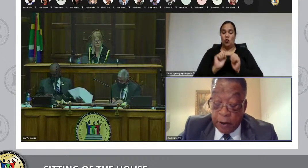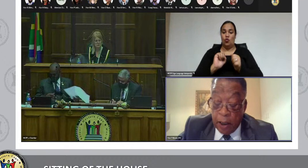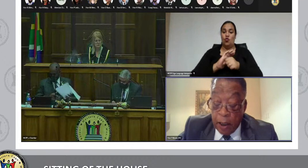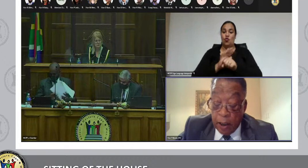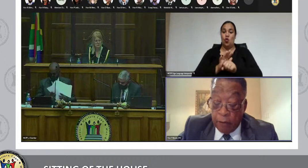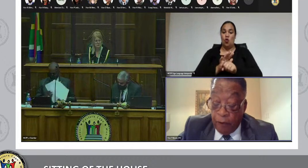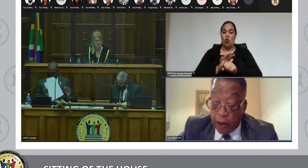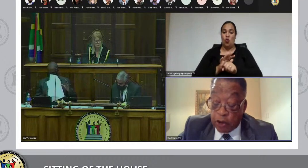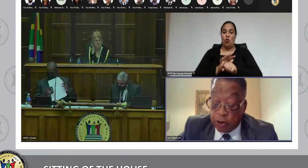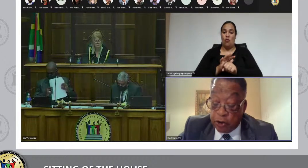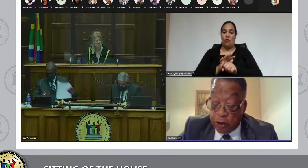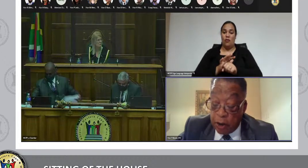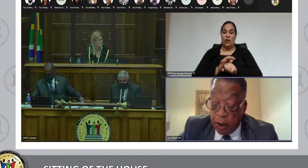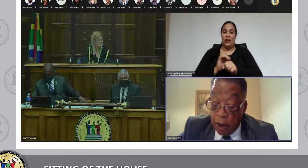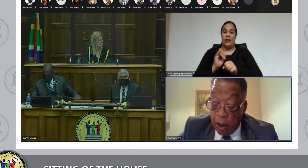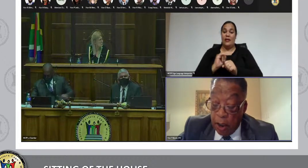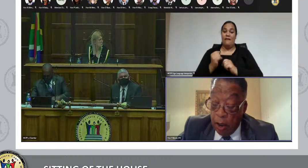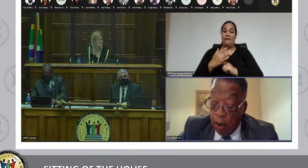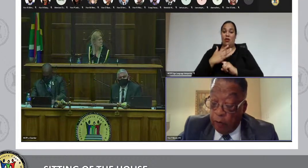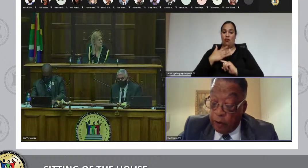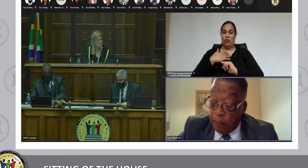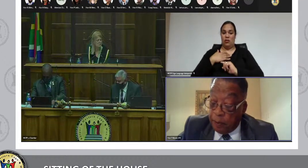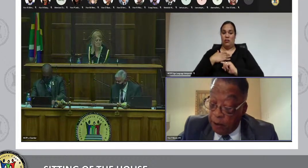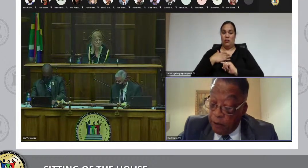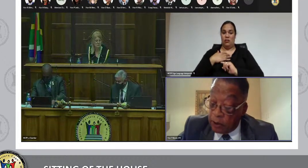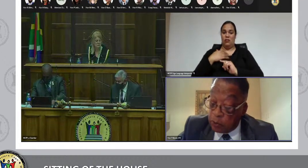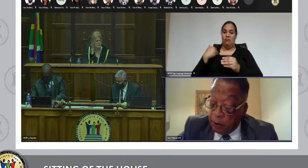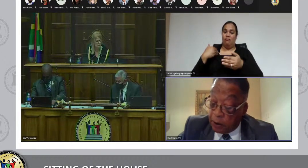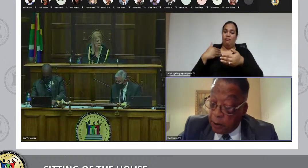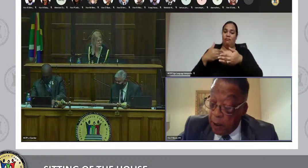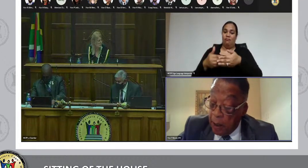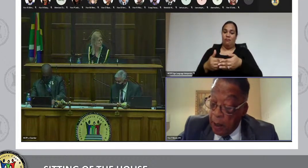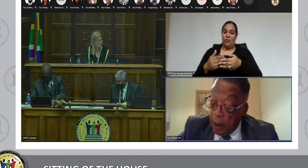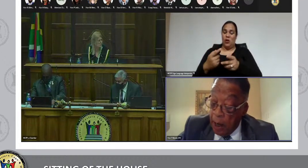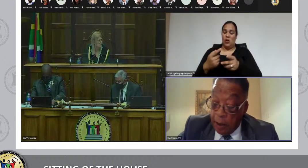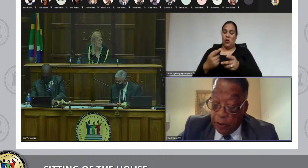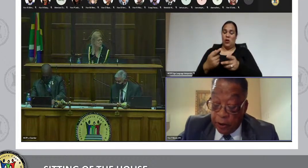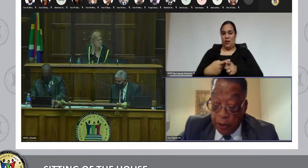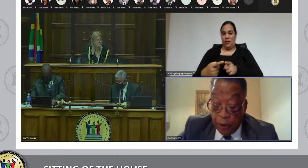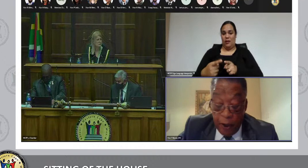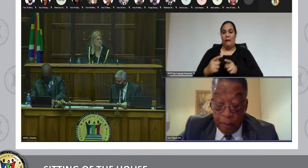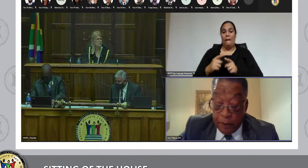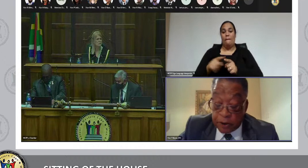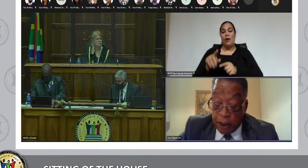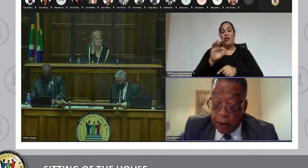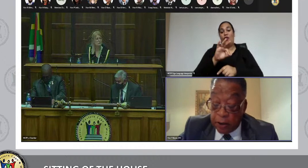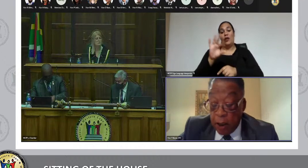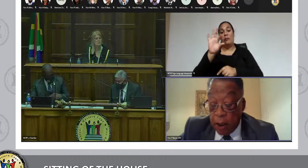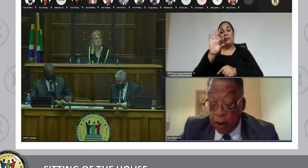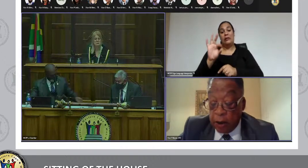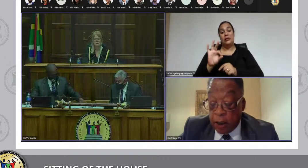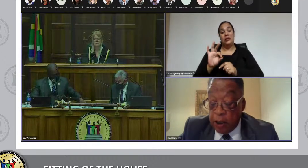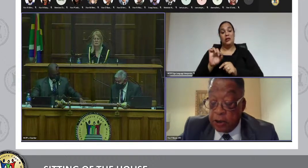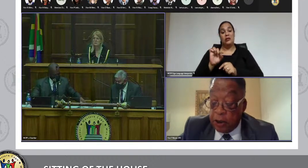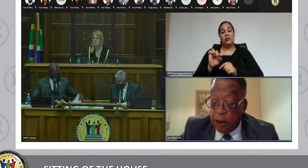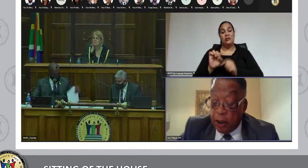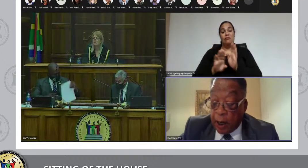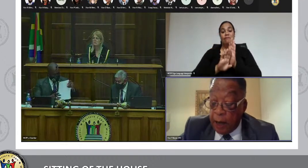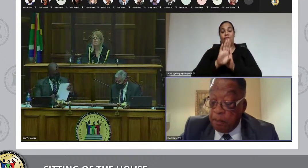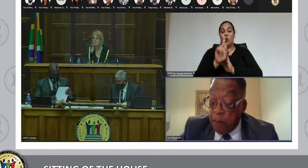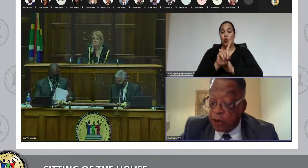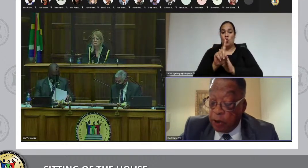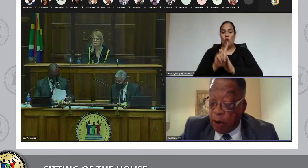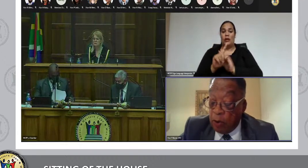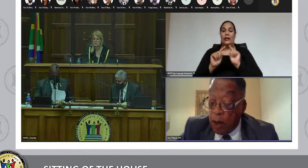COVID-19 infections over the previous week and a 33% increase in